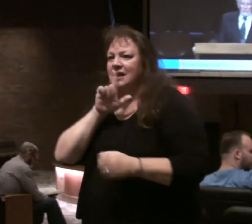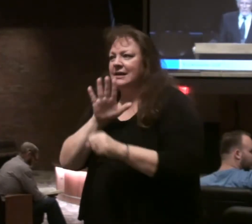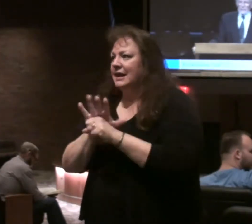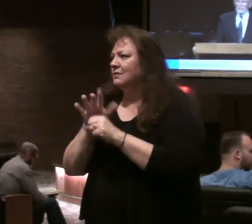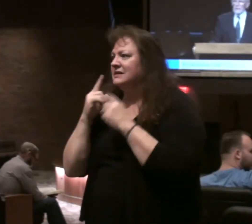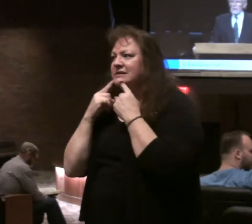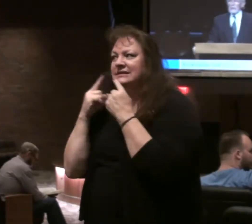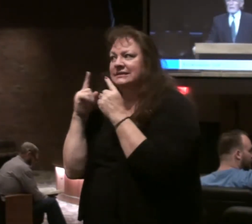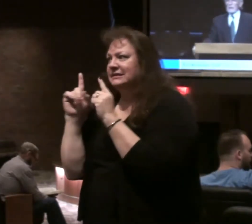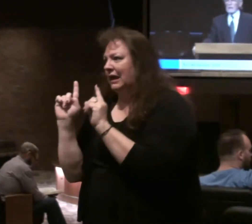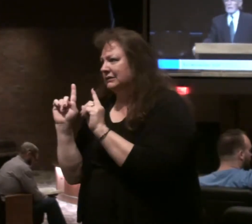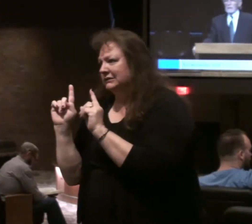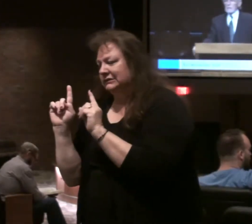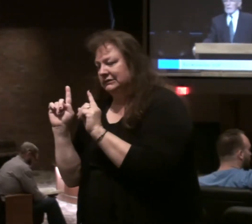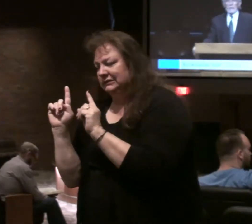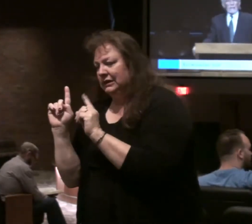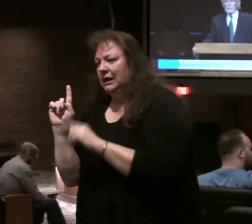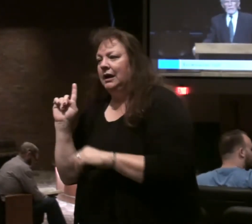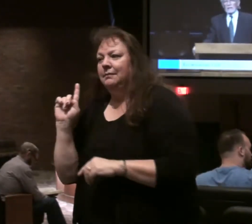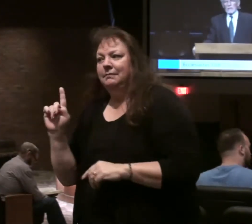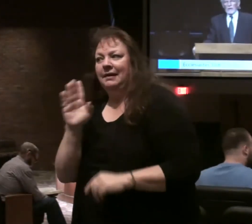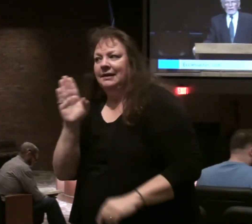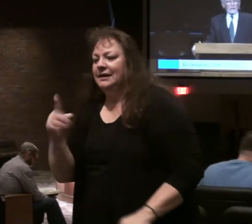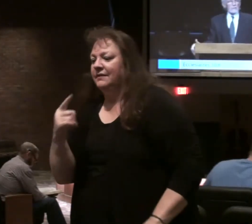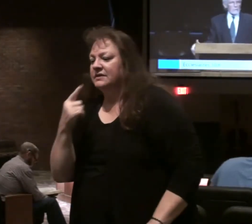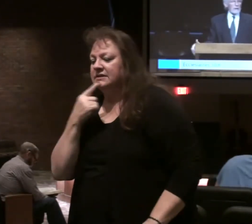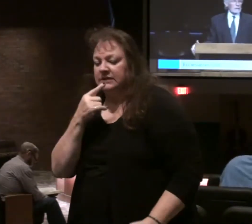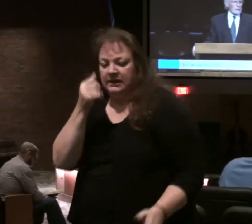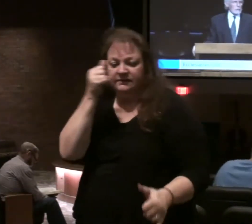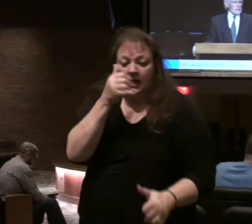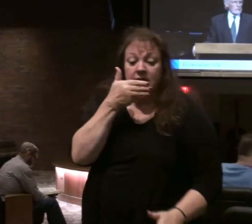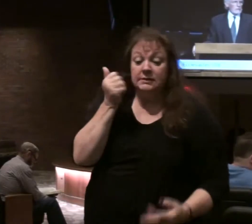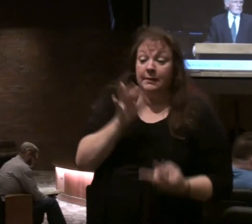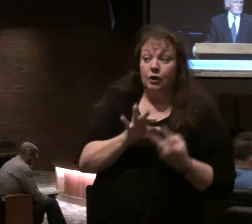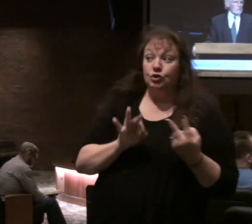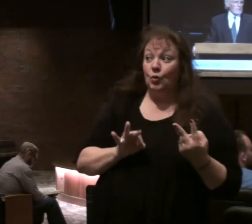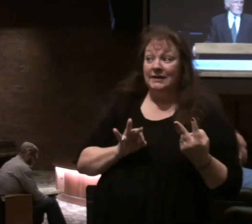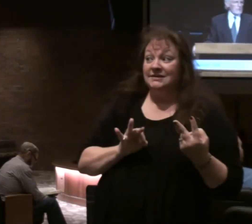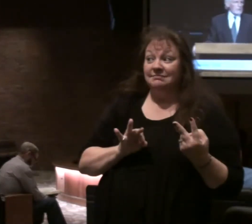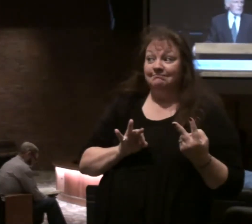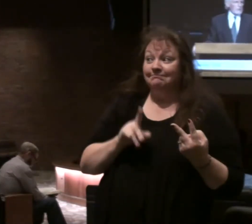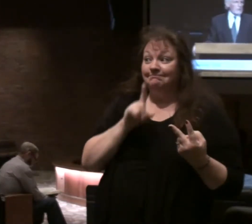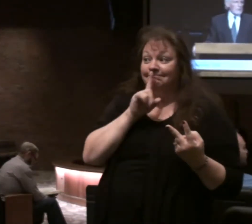guarantee success. But he never says folly is a better choice.